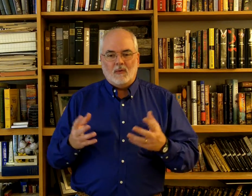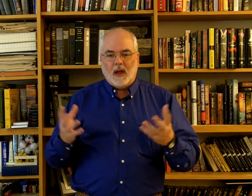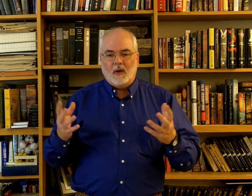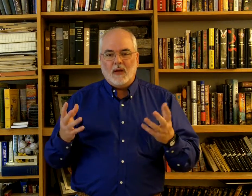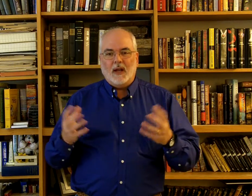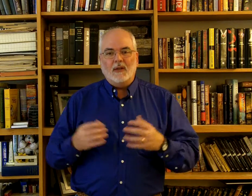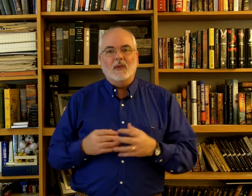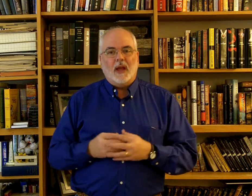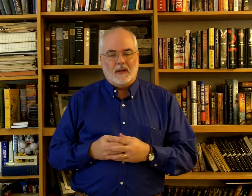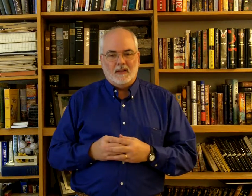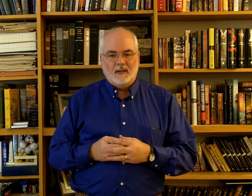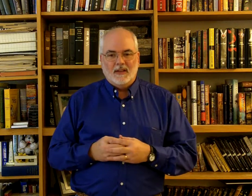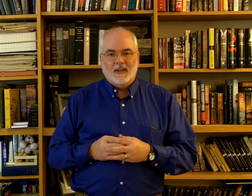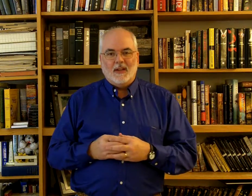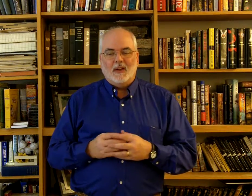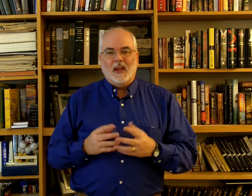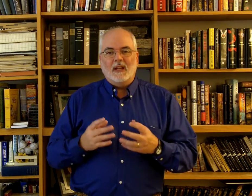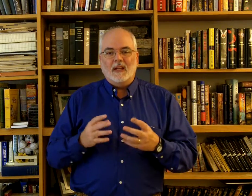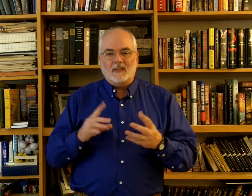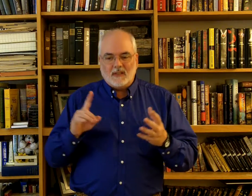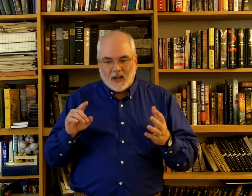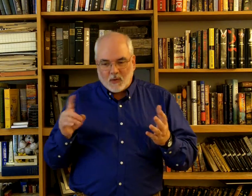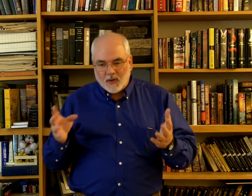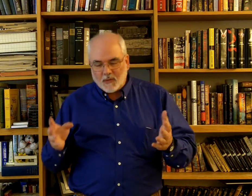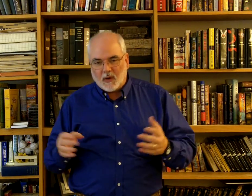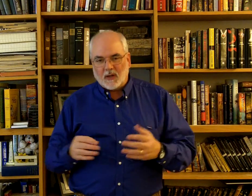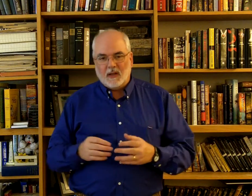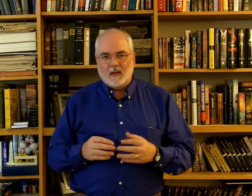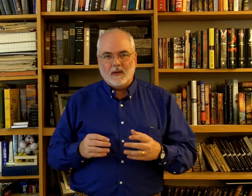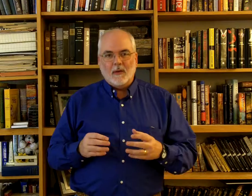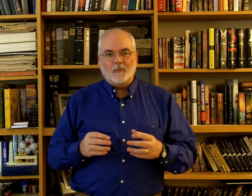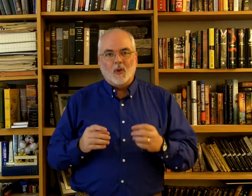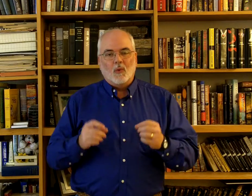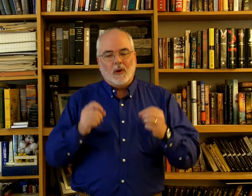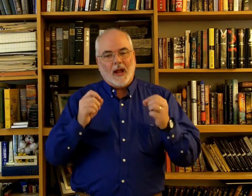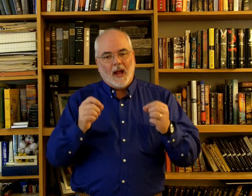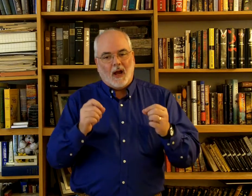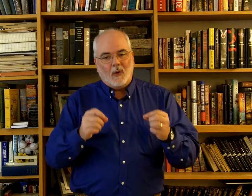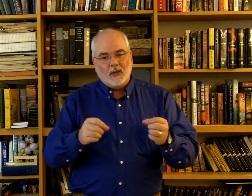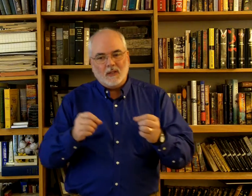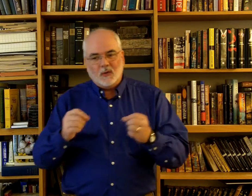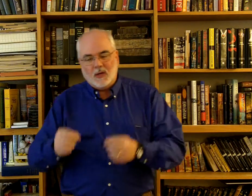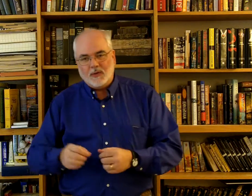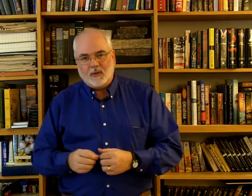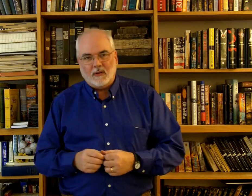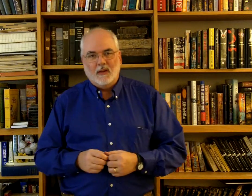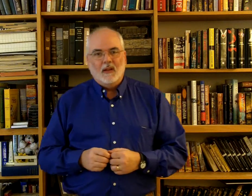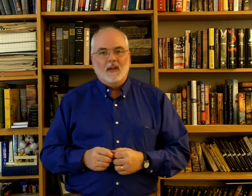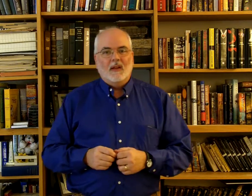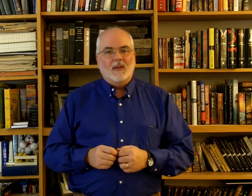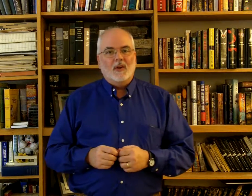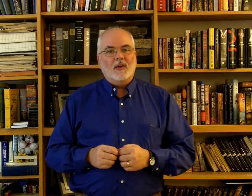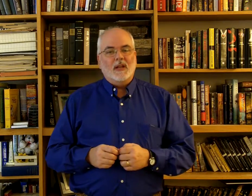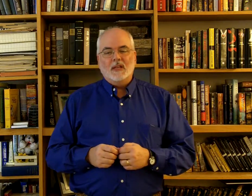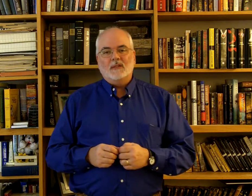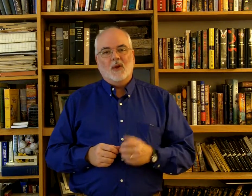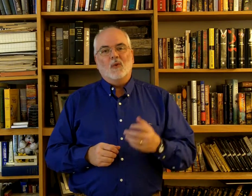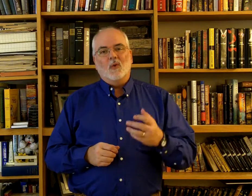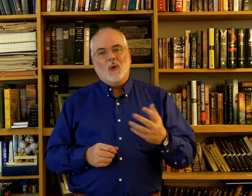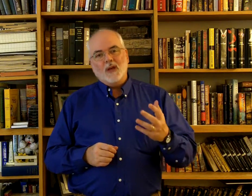How can I do that? Okay, it got a question mark at the end. The word how is a question. There is no